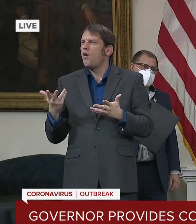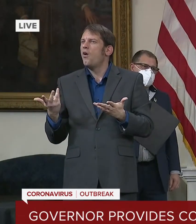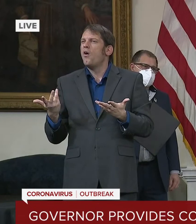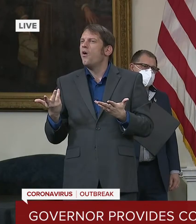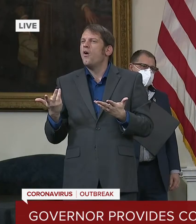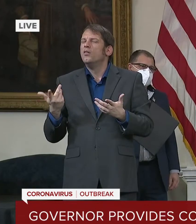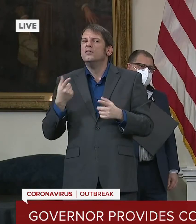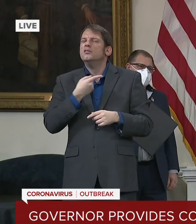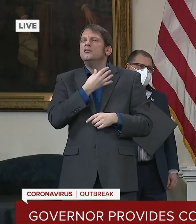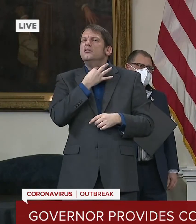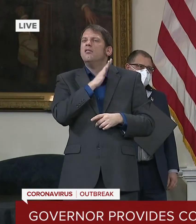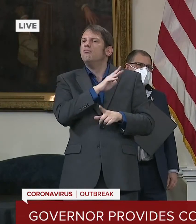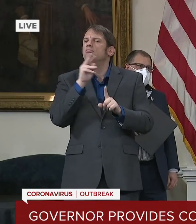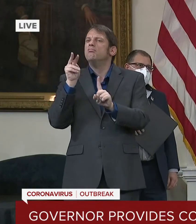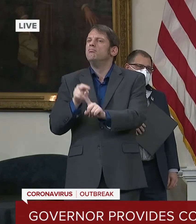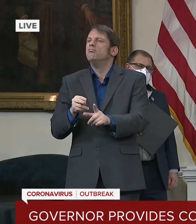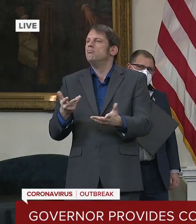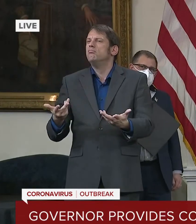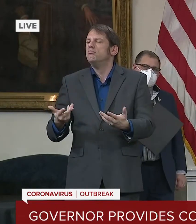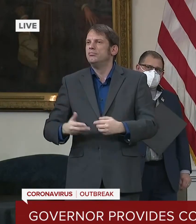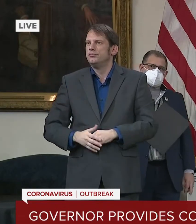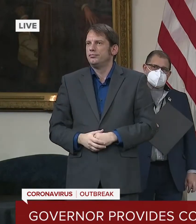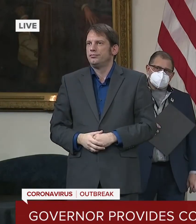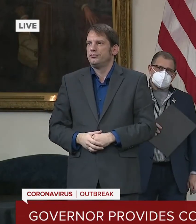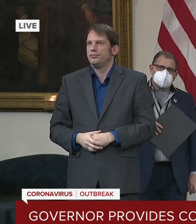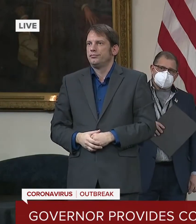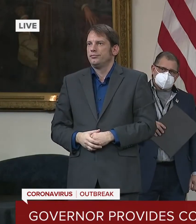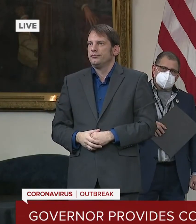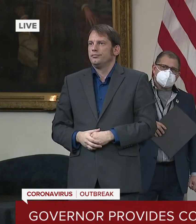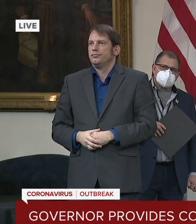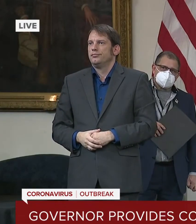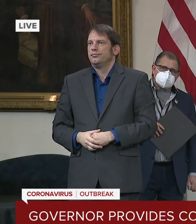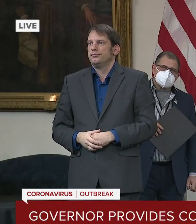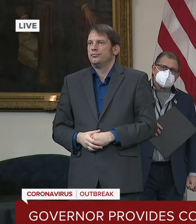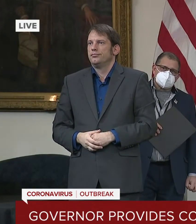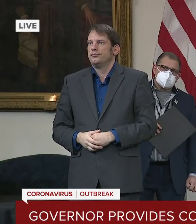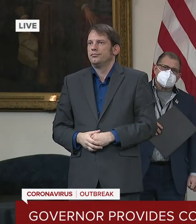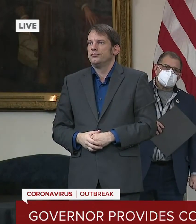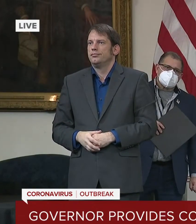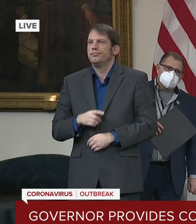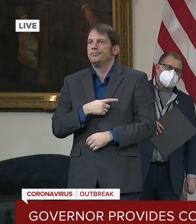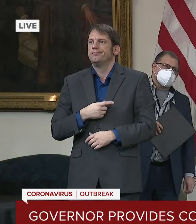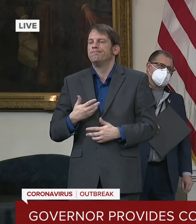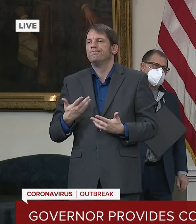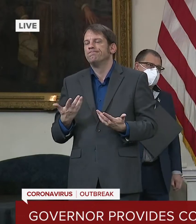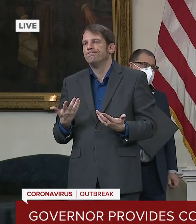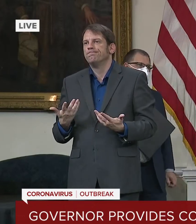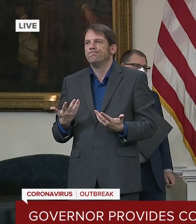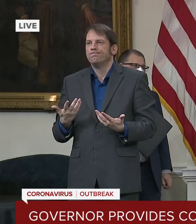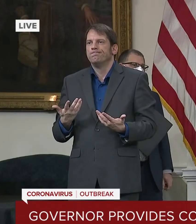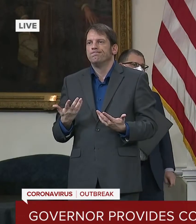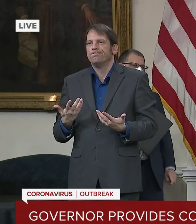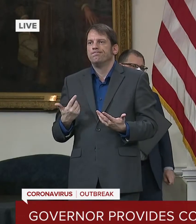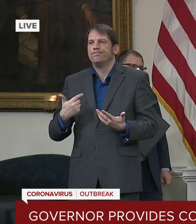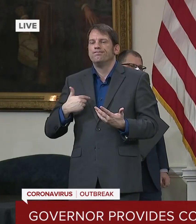on that? Yeah, it's I spoke with the county executive